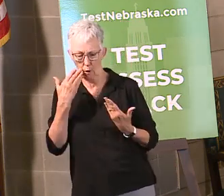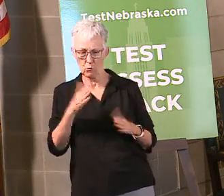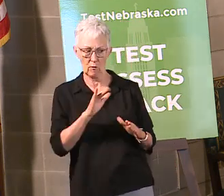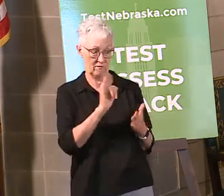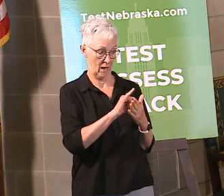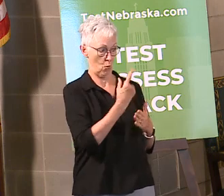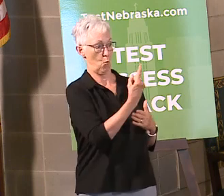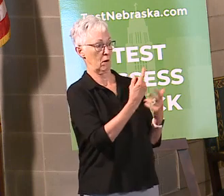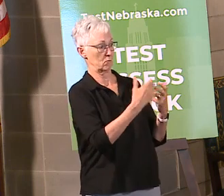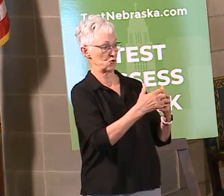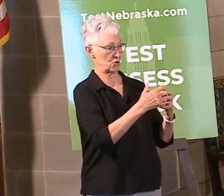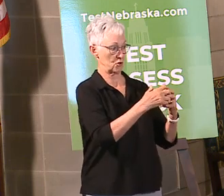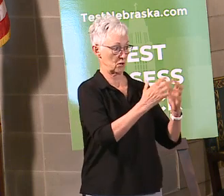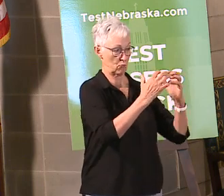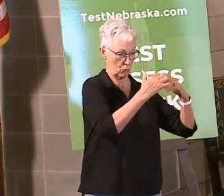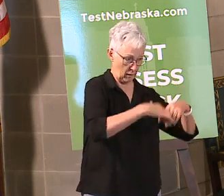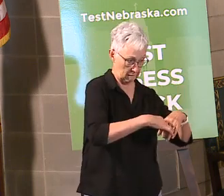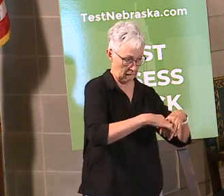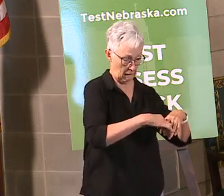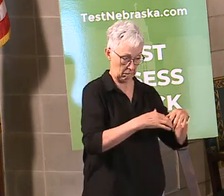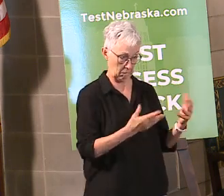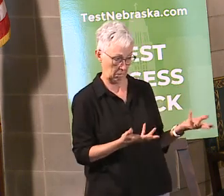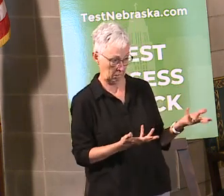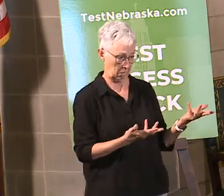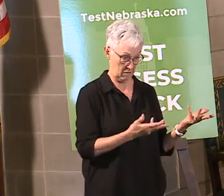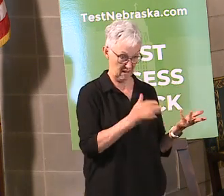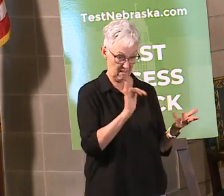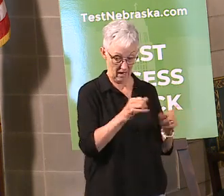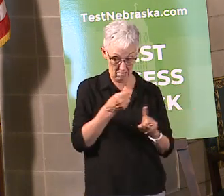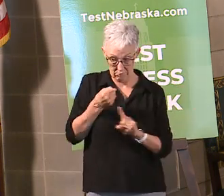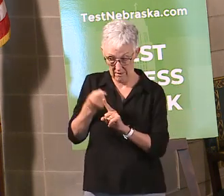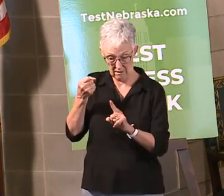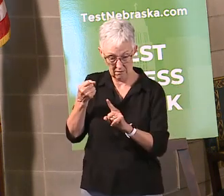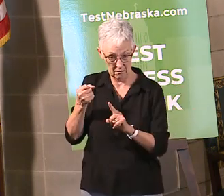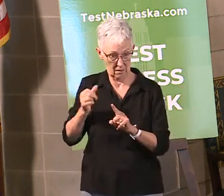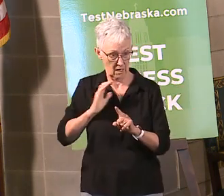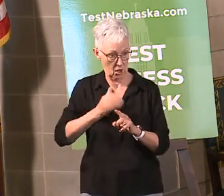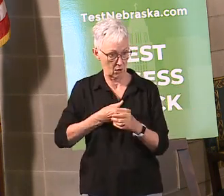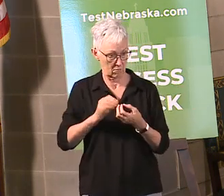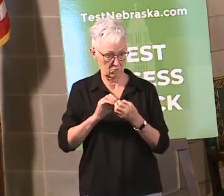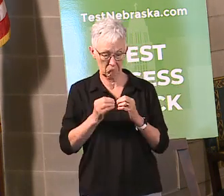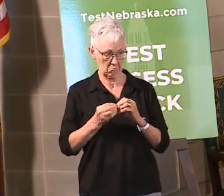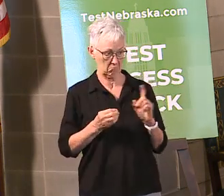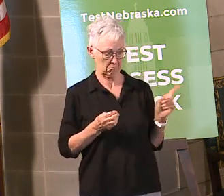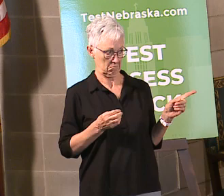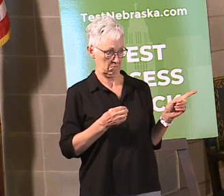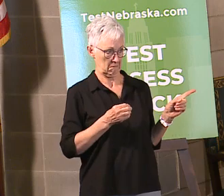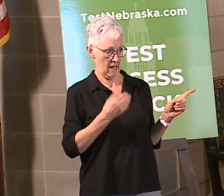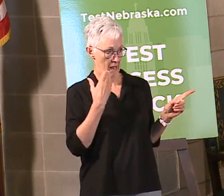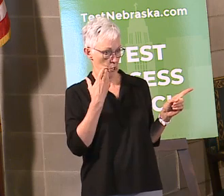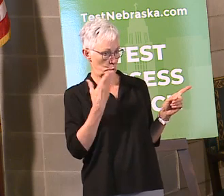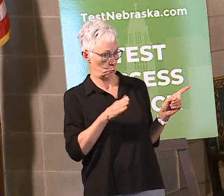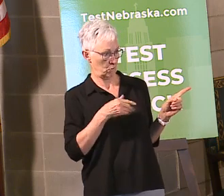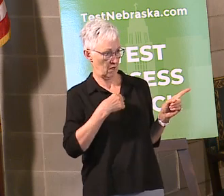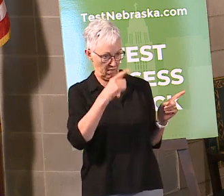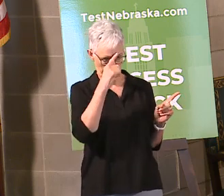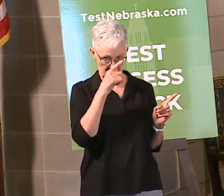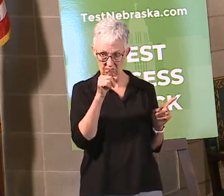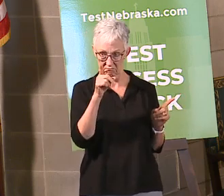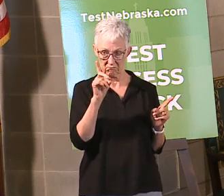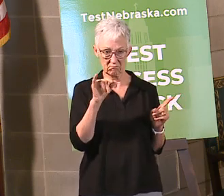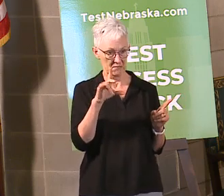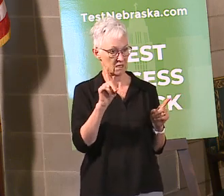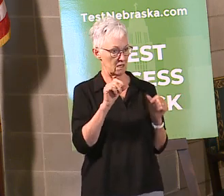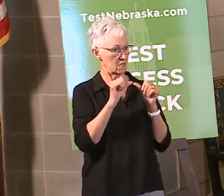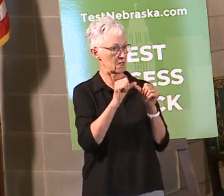doing. I just don't know that number off the top of my head. It seems like they were able to continue to keep processing tests. And, this happens